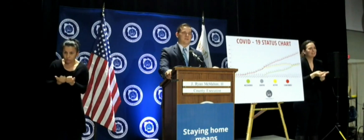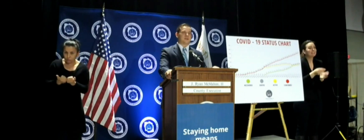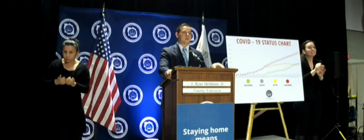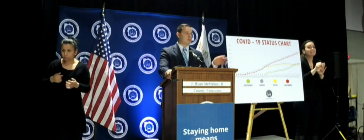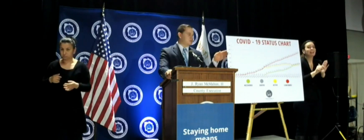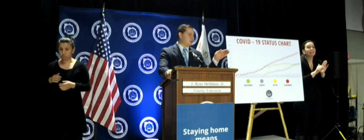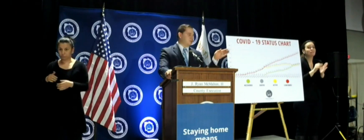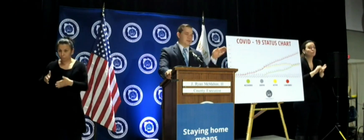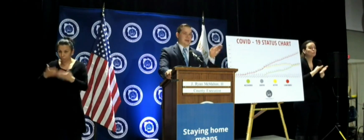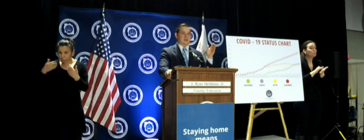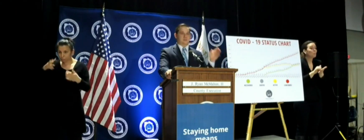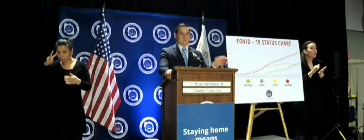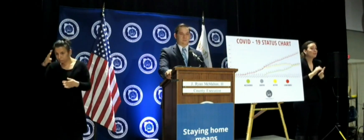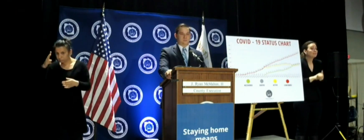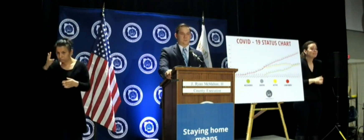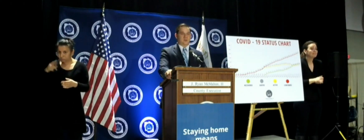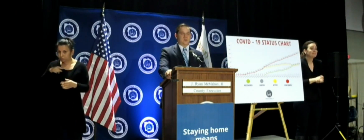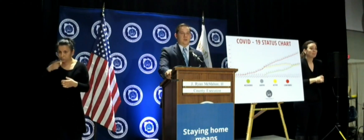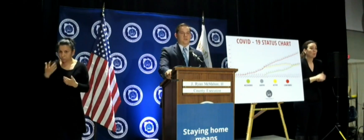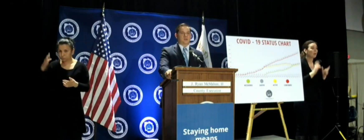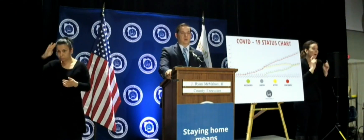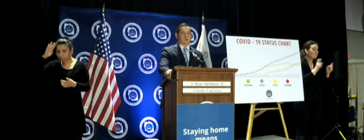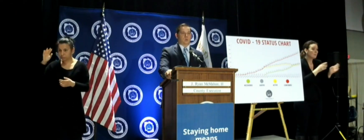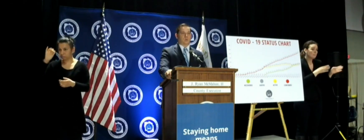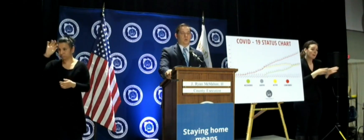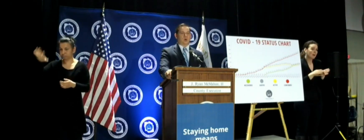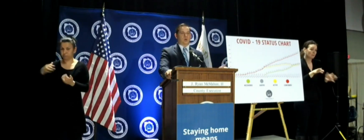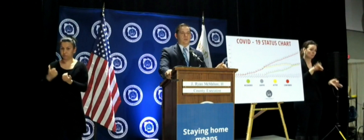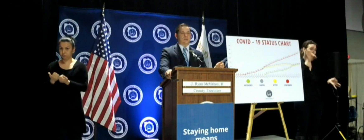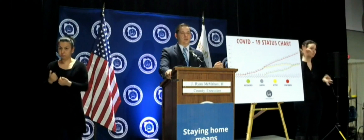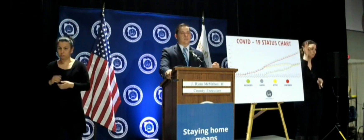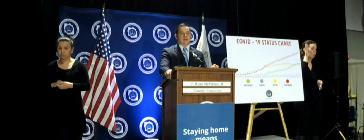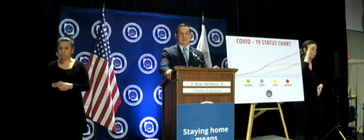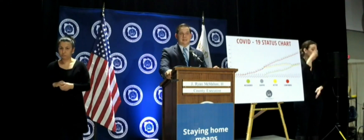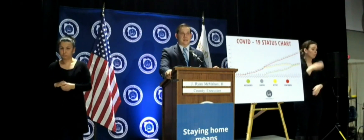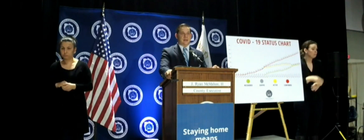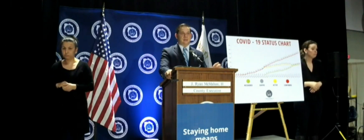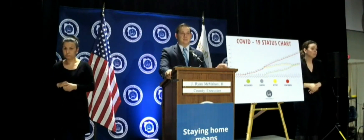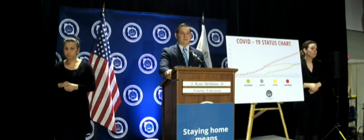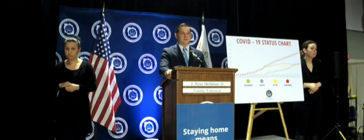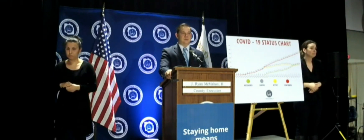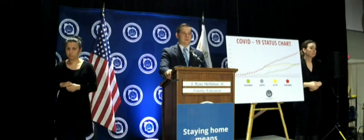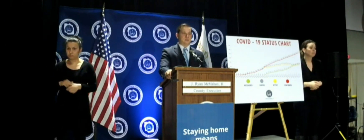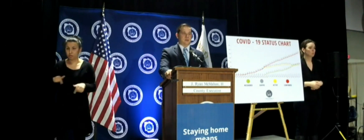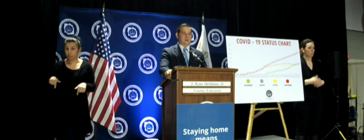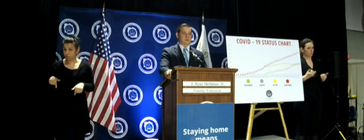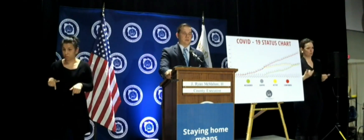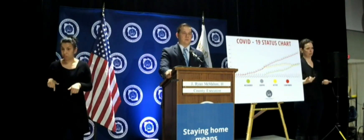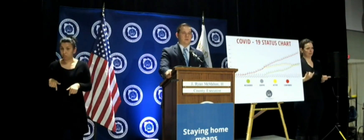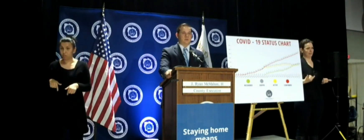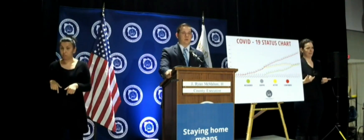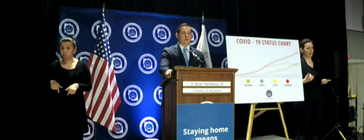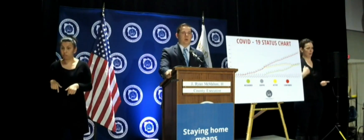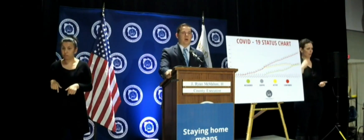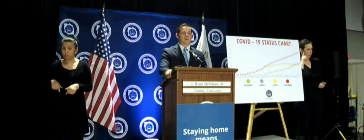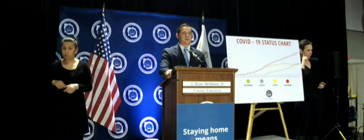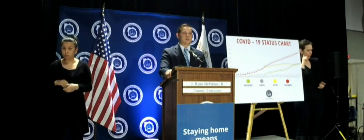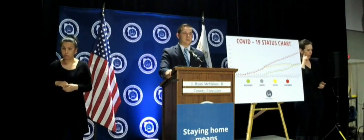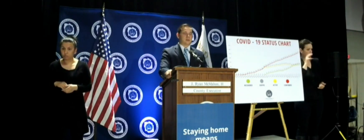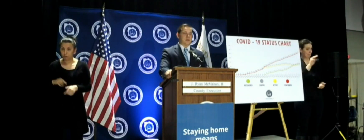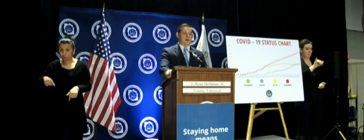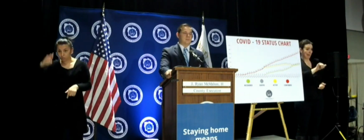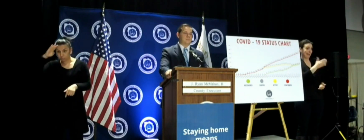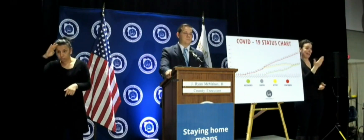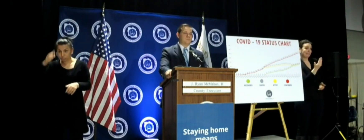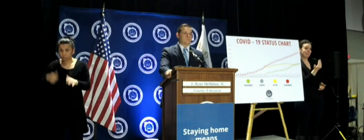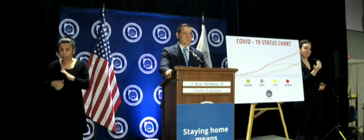for us based off of data. And so we heard certain dates today, May 15th, with the governor's New York pause.